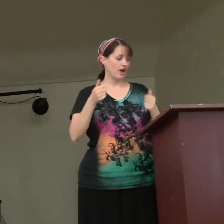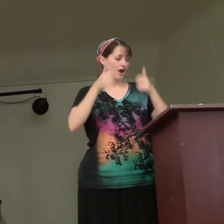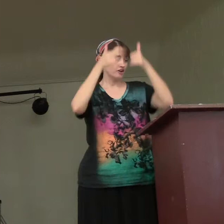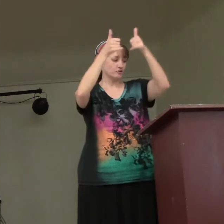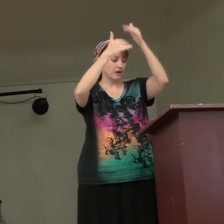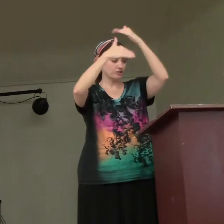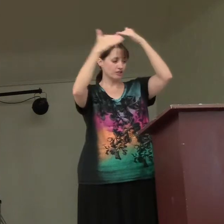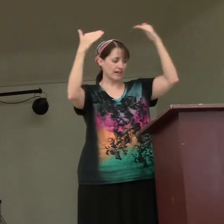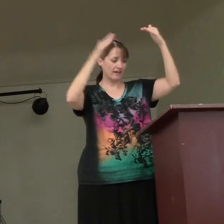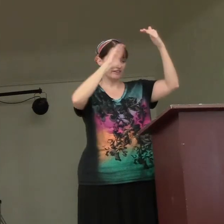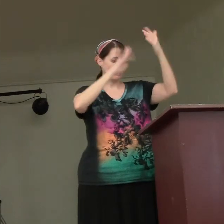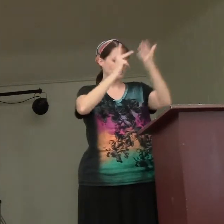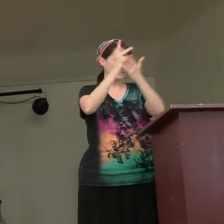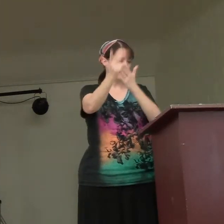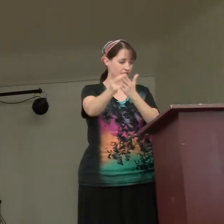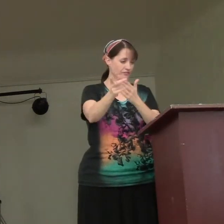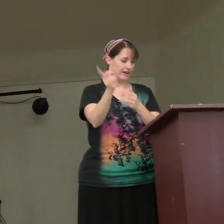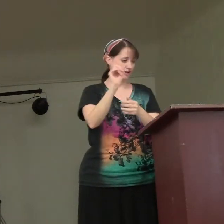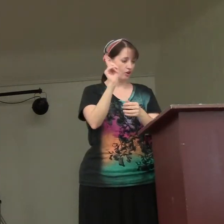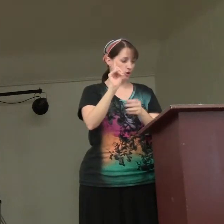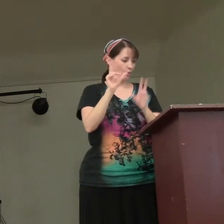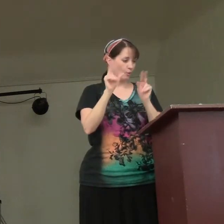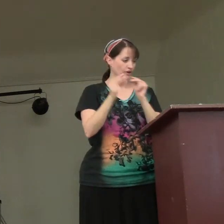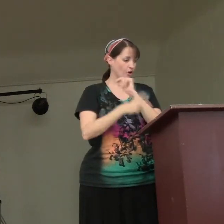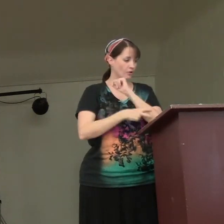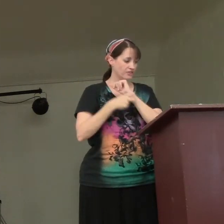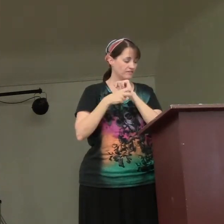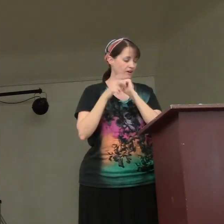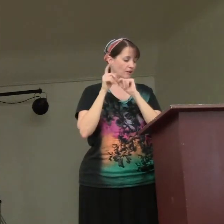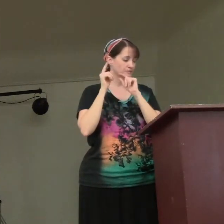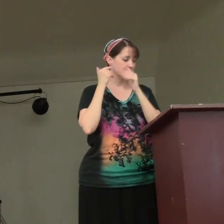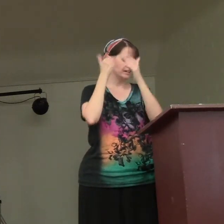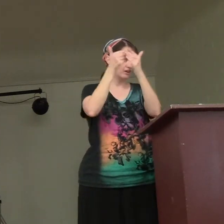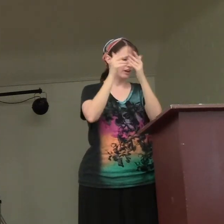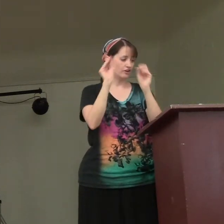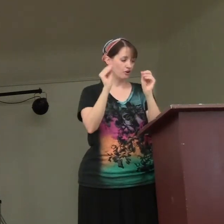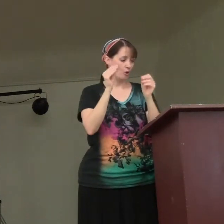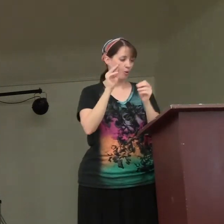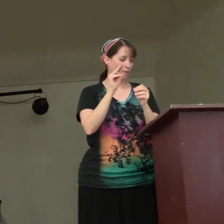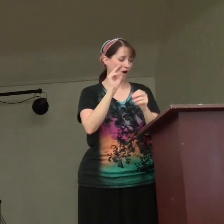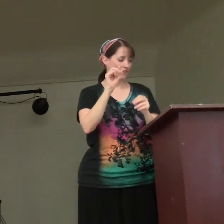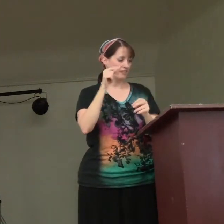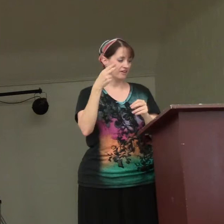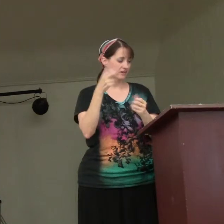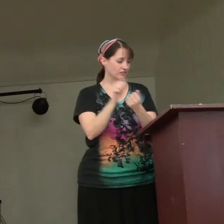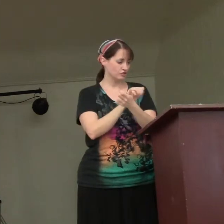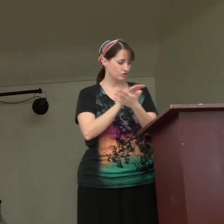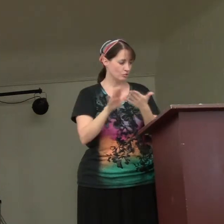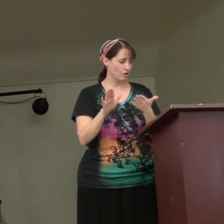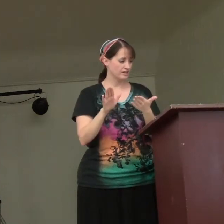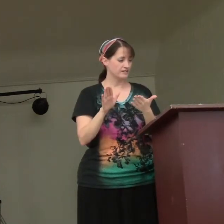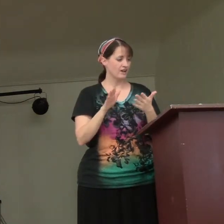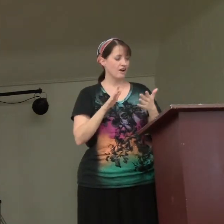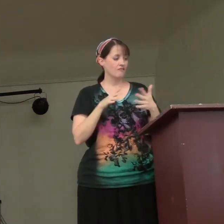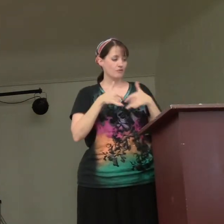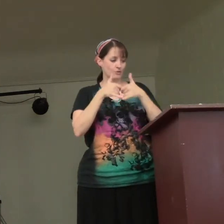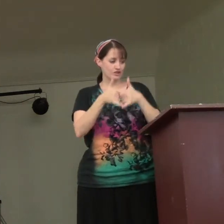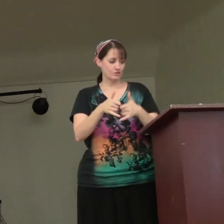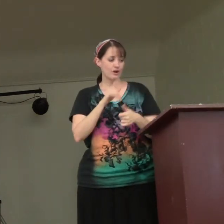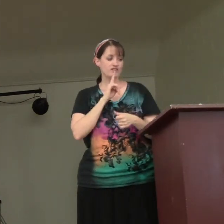A treasure in heaven that will never fail, where no thief comes near and no moth destroys. Where your treasure